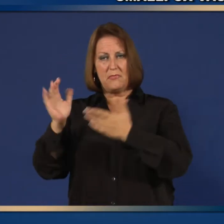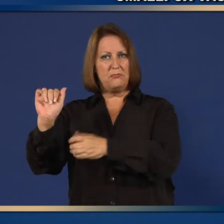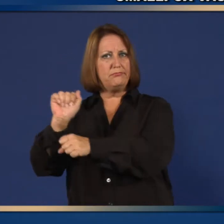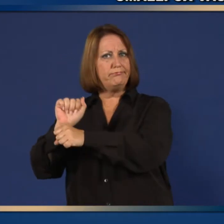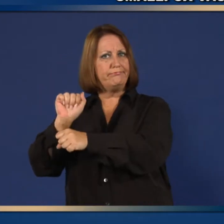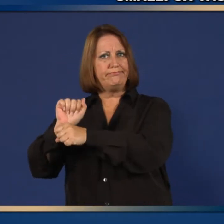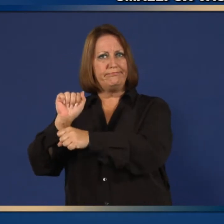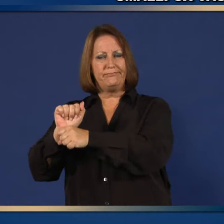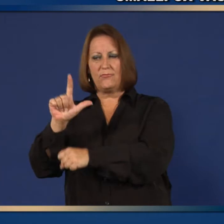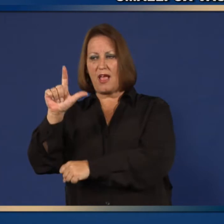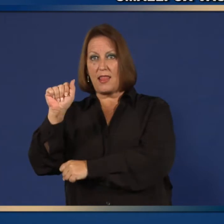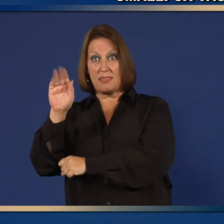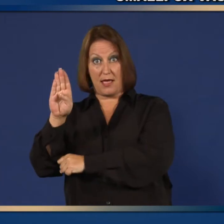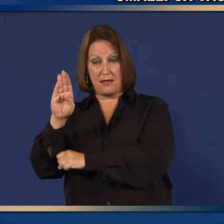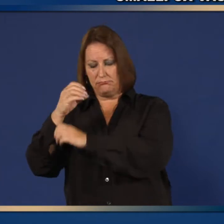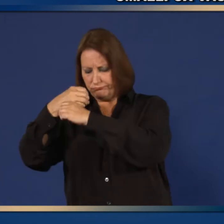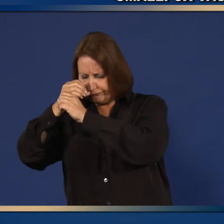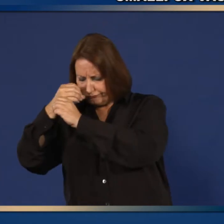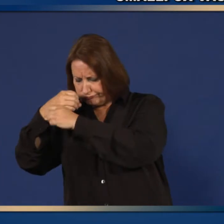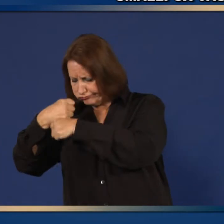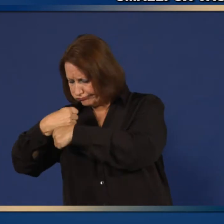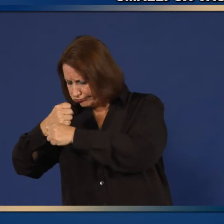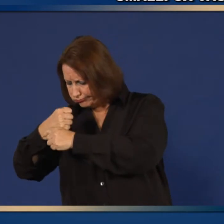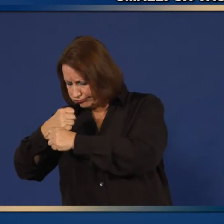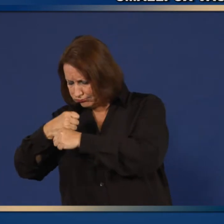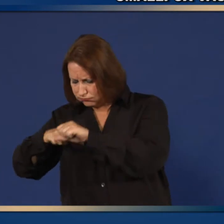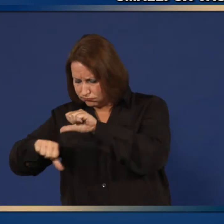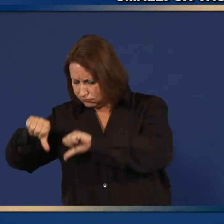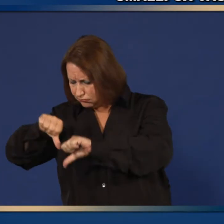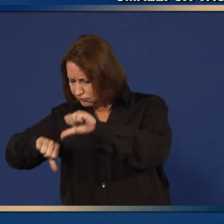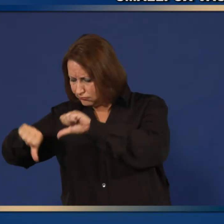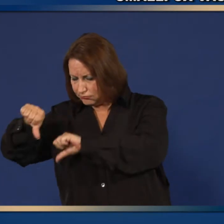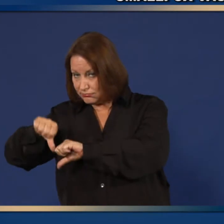related viruses in laboratories.